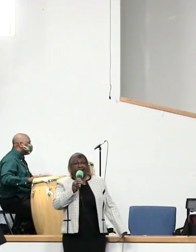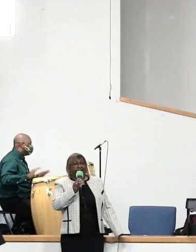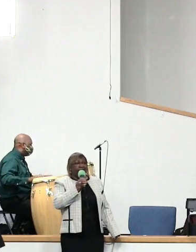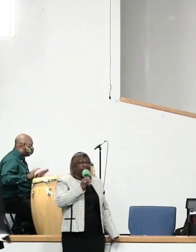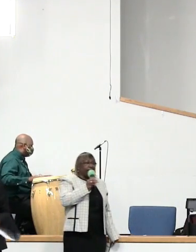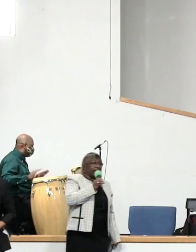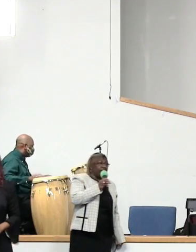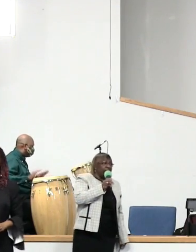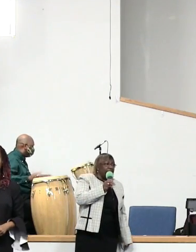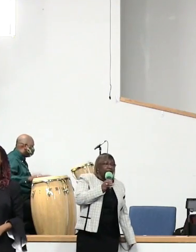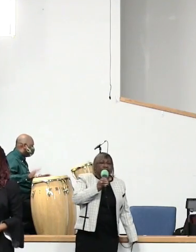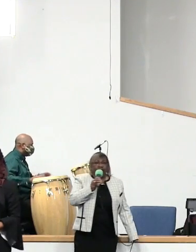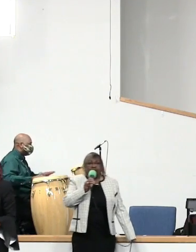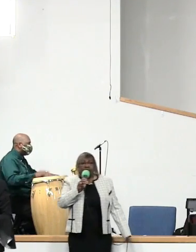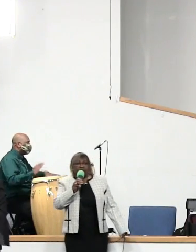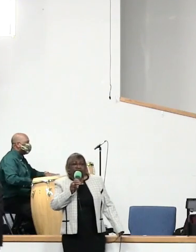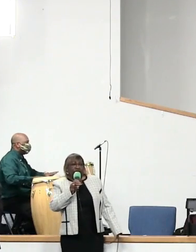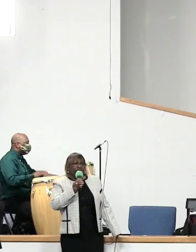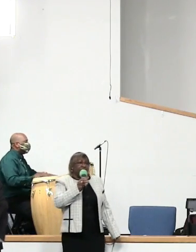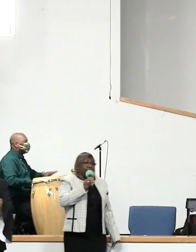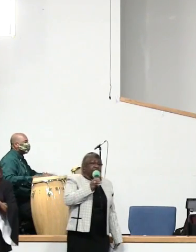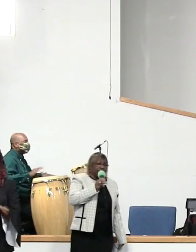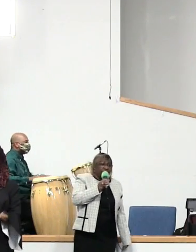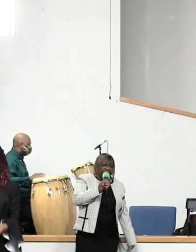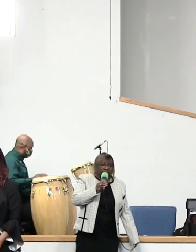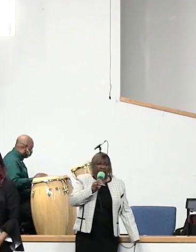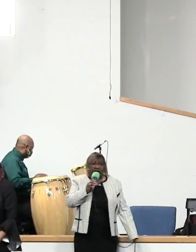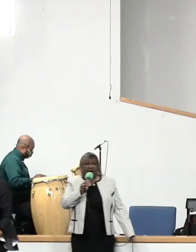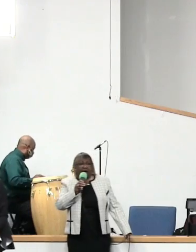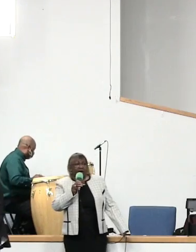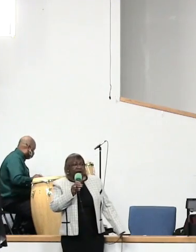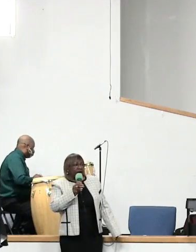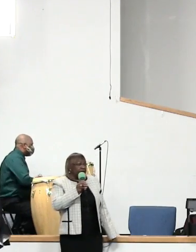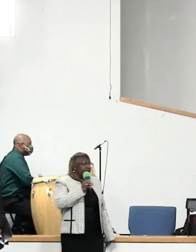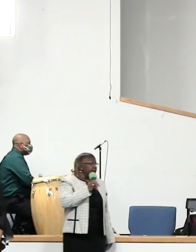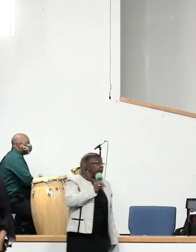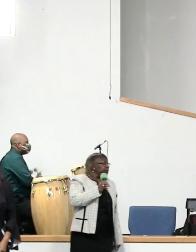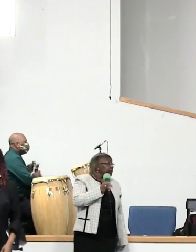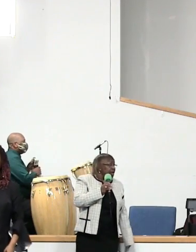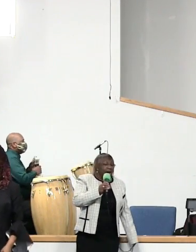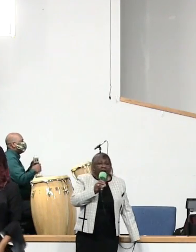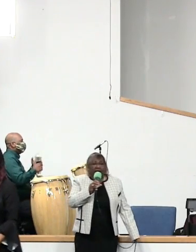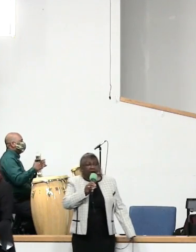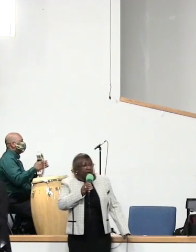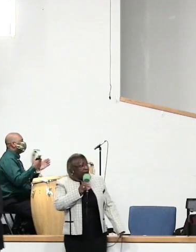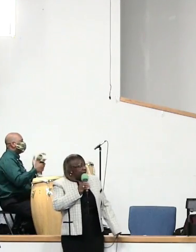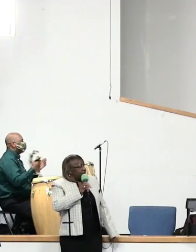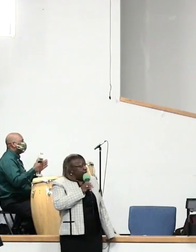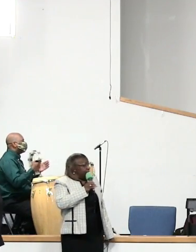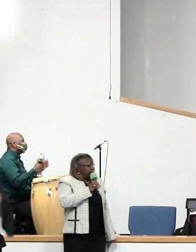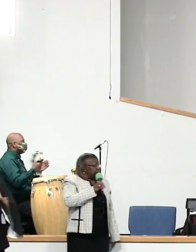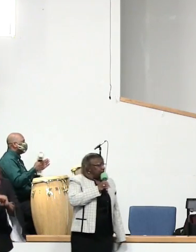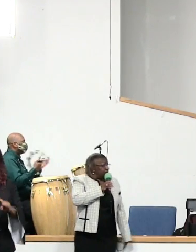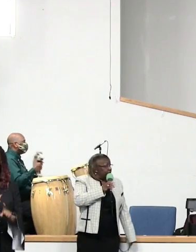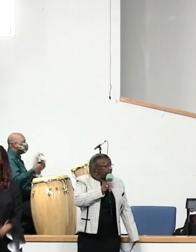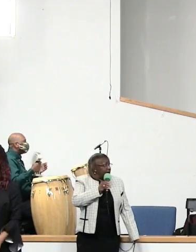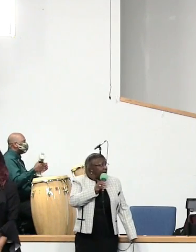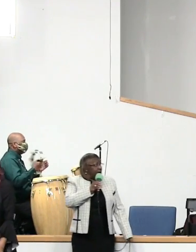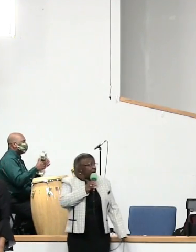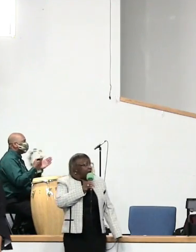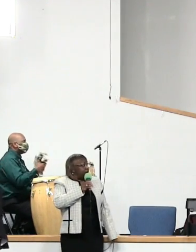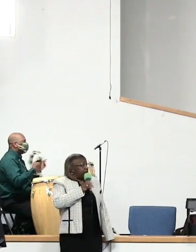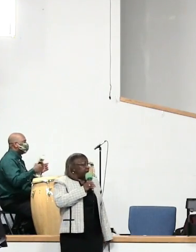amazing. I am a friend. I am a friend of God. Oh, yes, I am. I am a friend